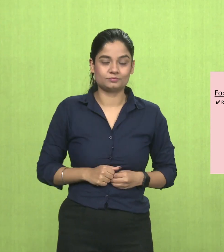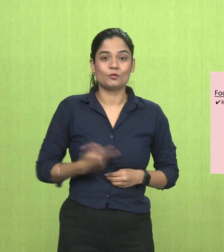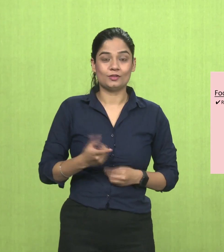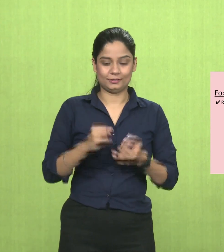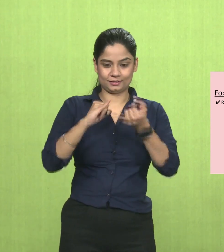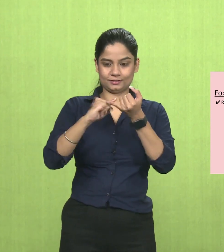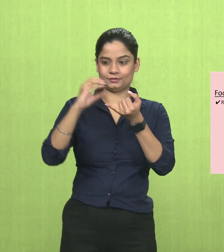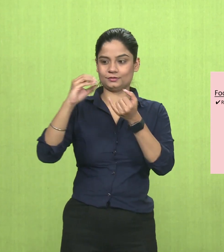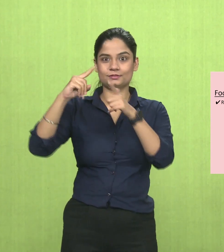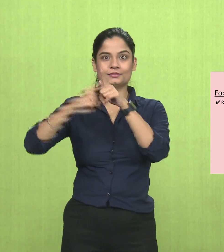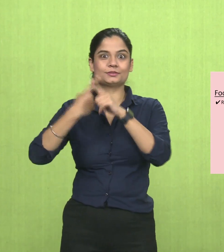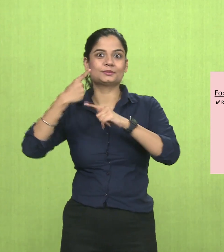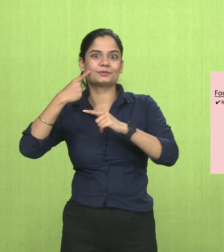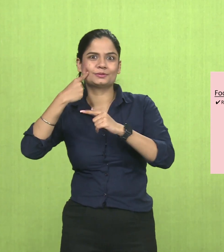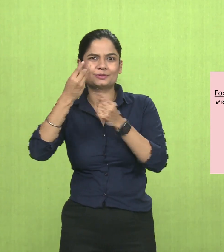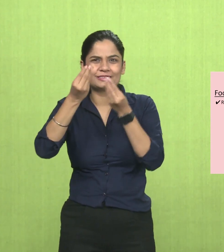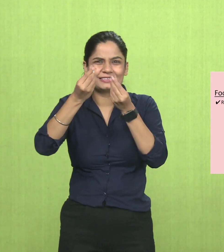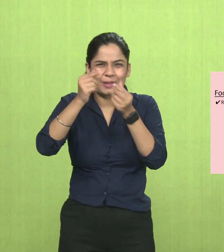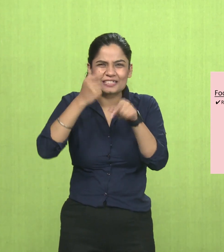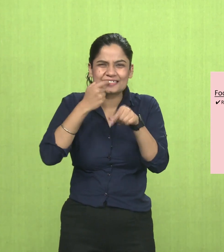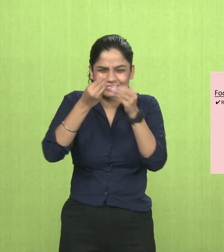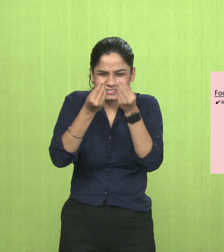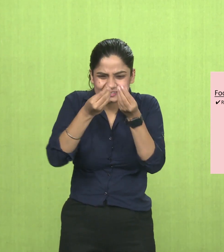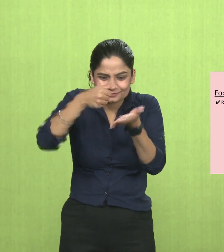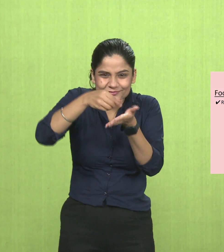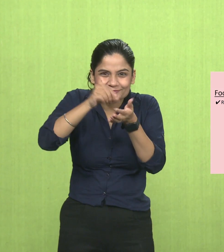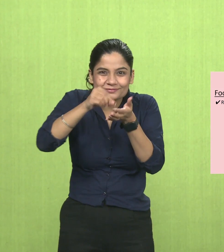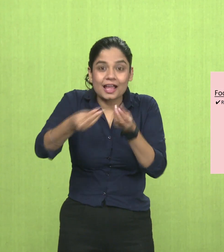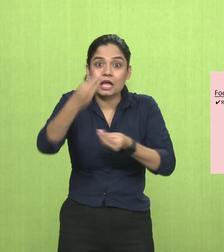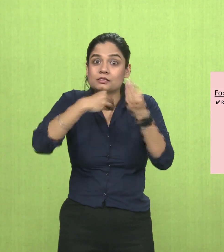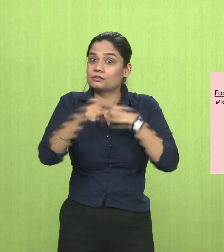them. Suji, don't intake suji during that period when you have constipation.